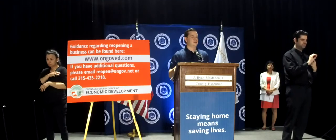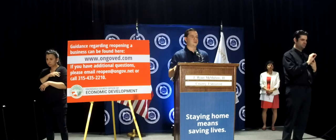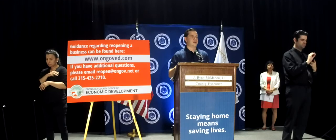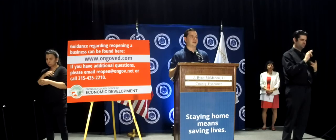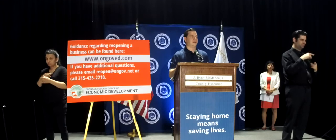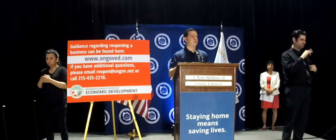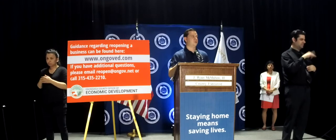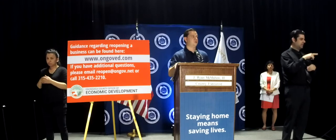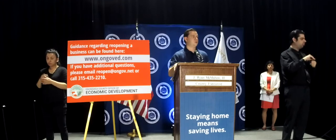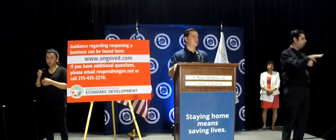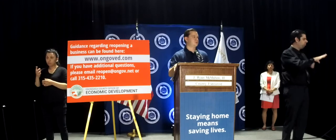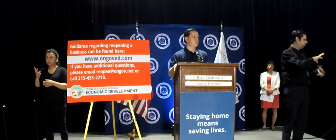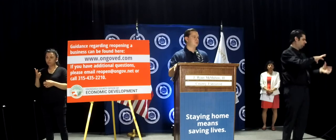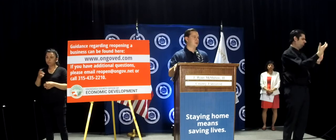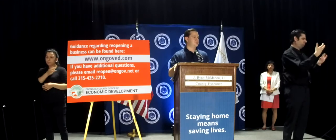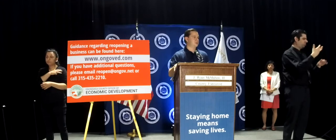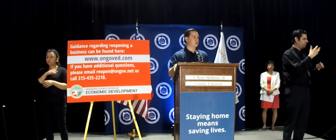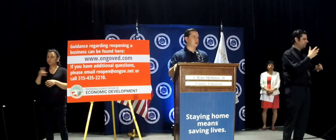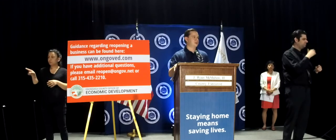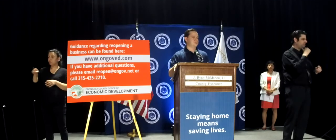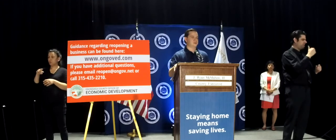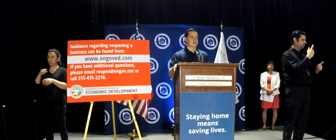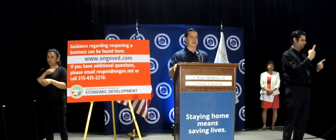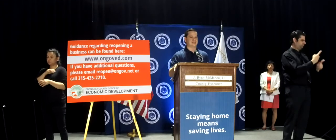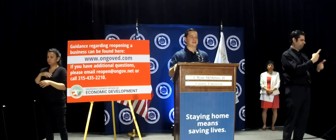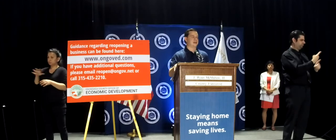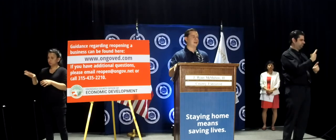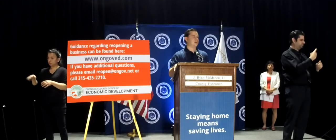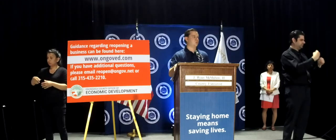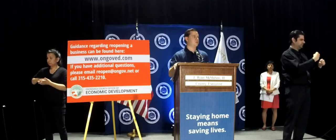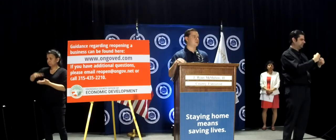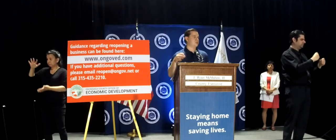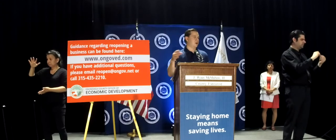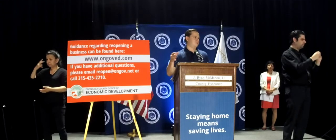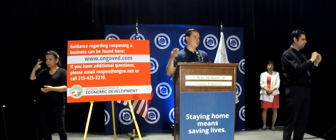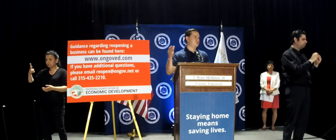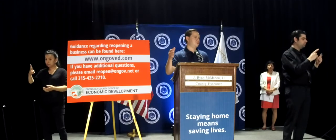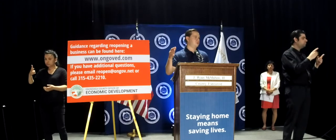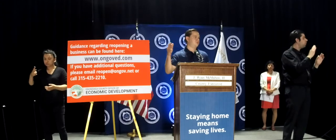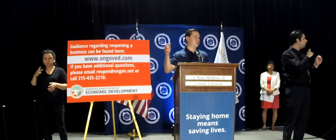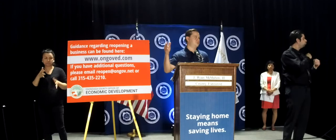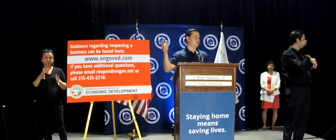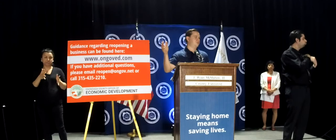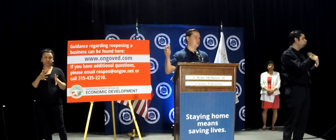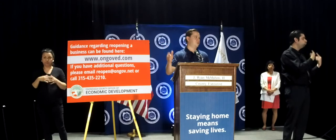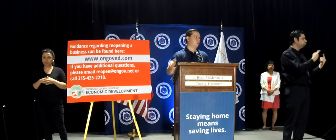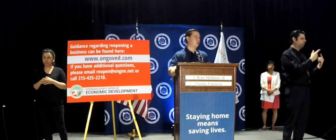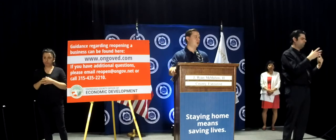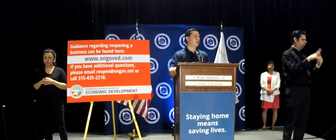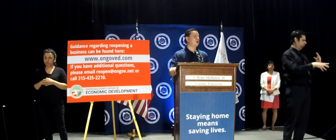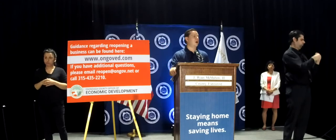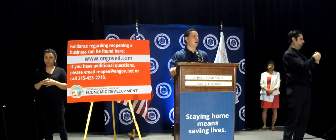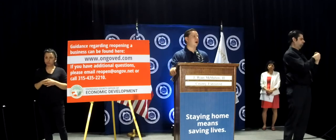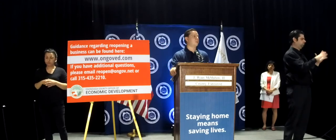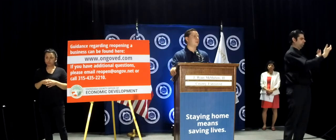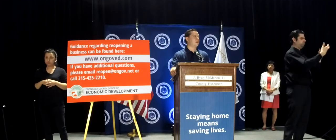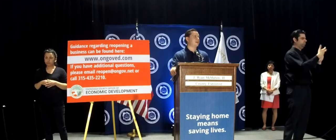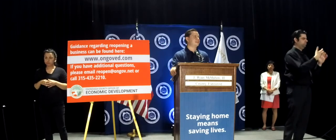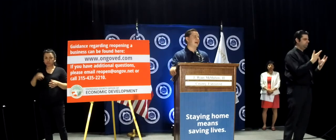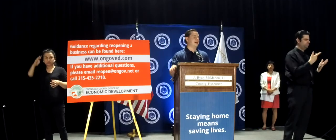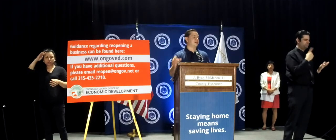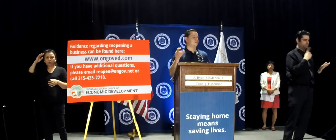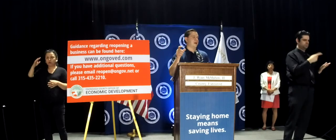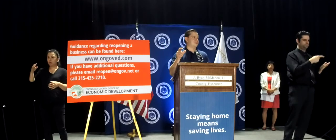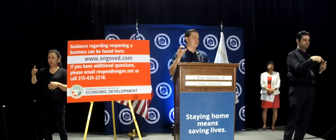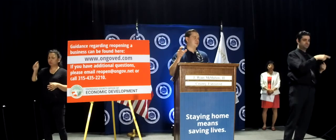accurate, so that can't be used as against any restart phase 2, phase 3, phase 4.